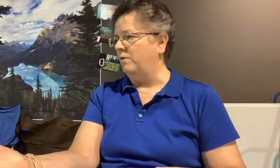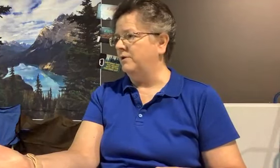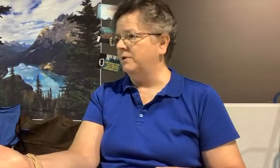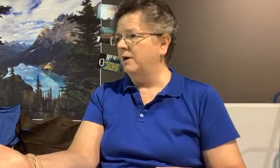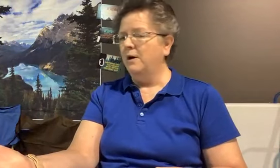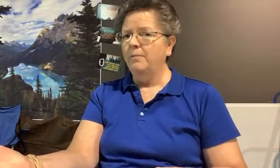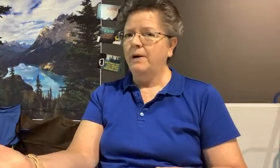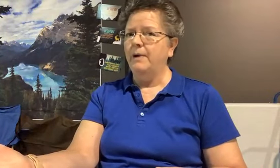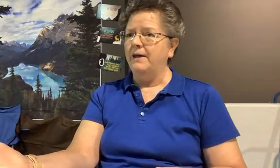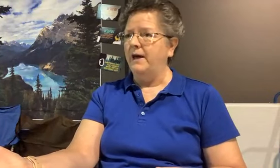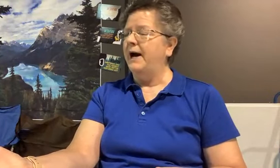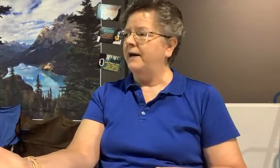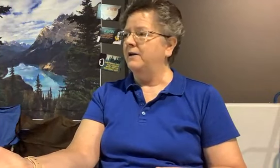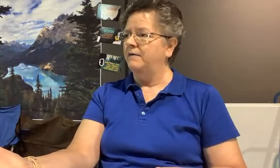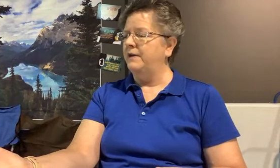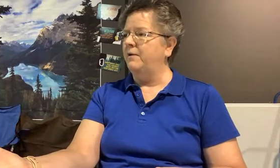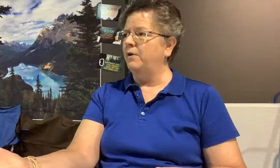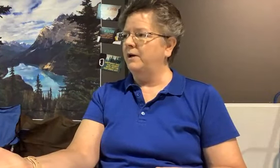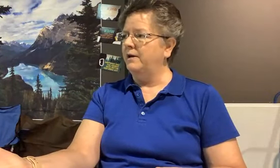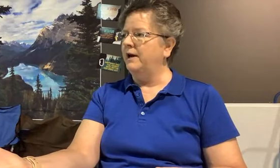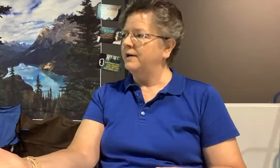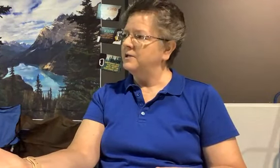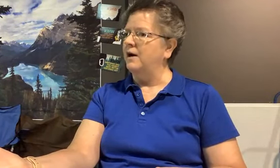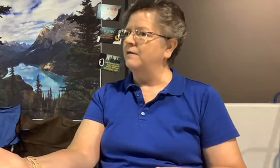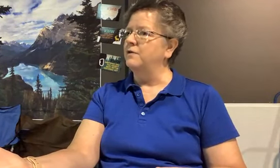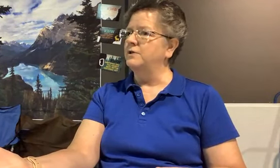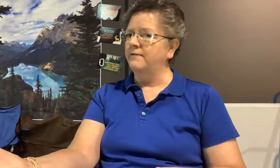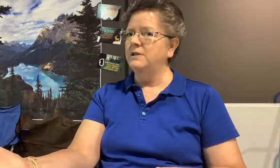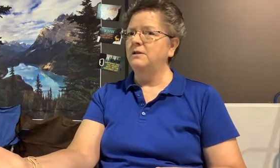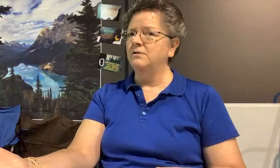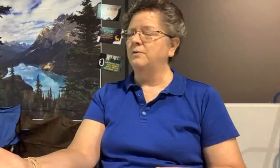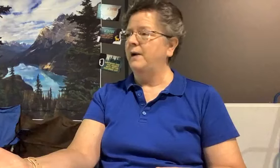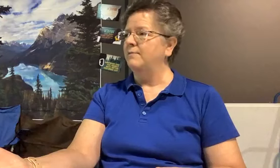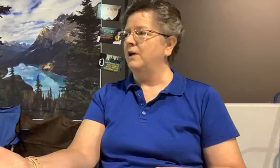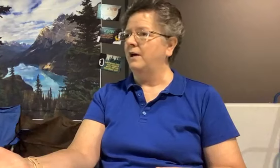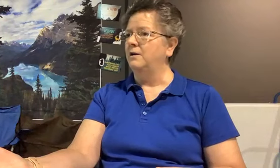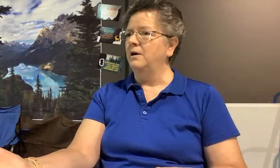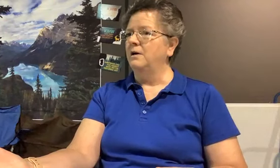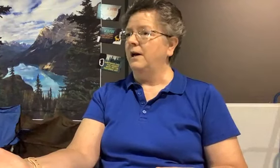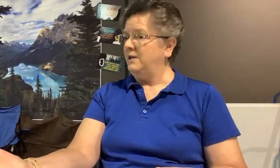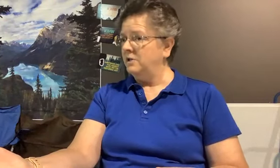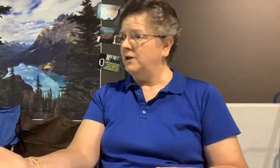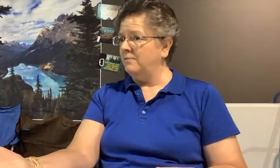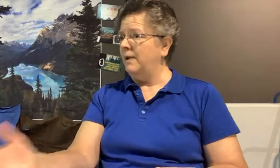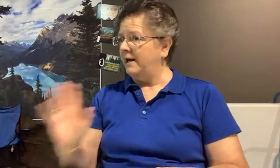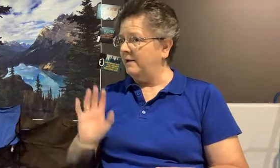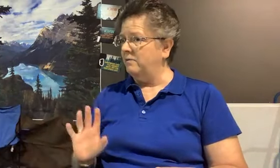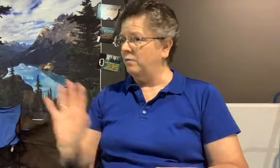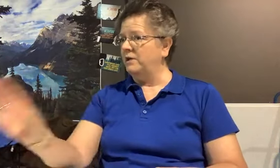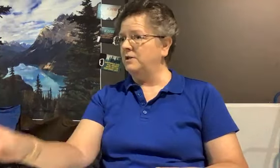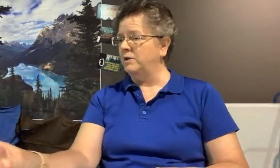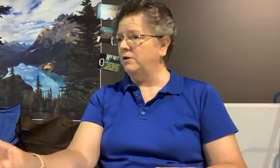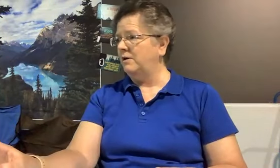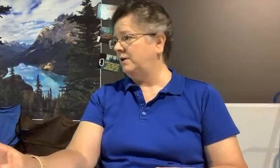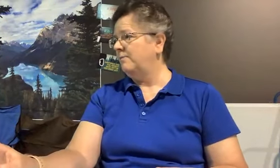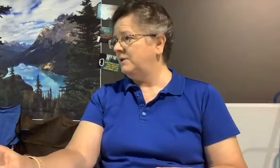was, but by that, if they were in exile for 70 years in Babylon, and he's a young man when he's returning, that means he